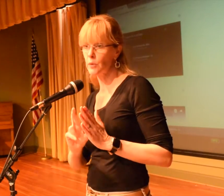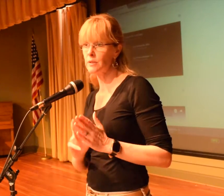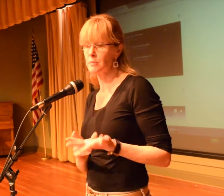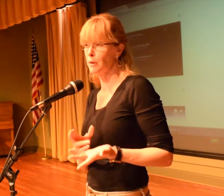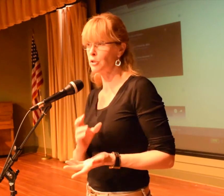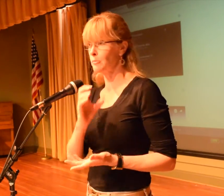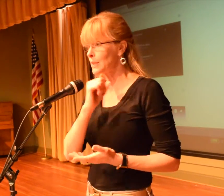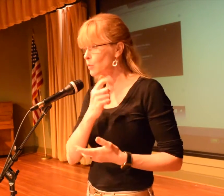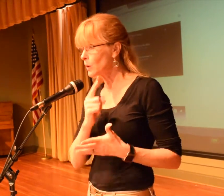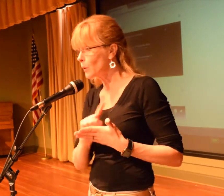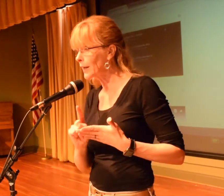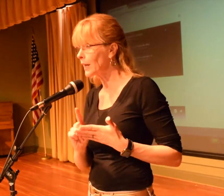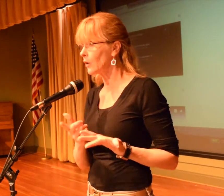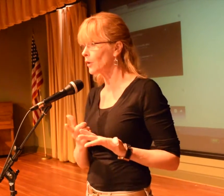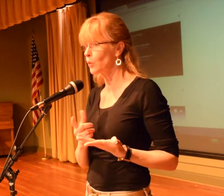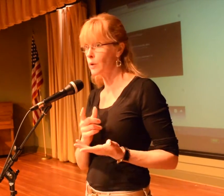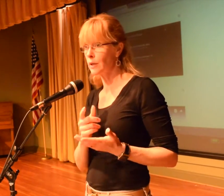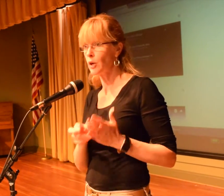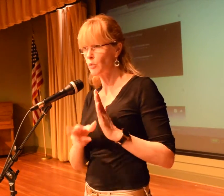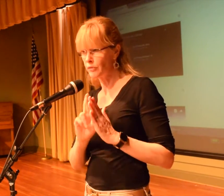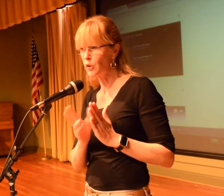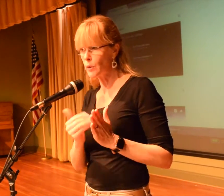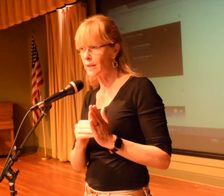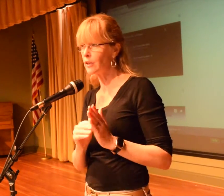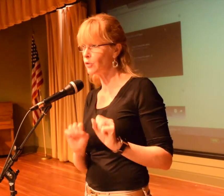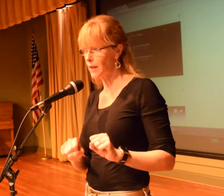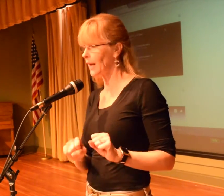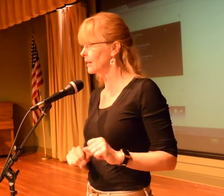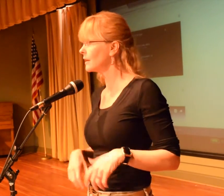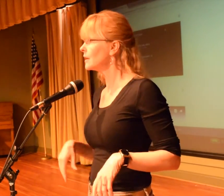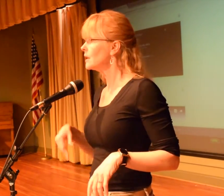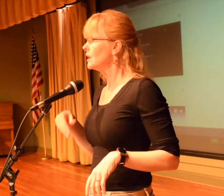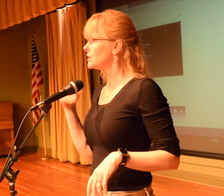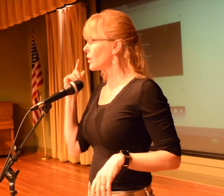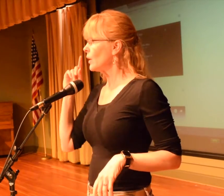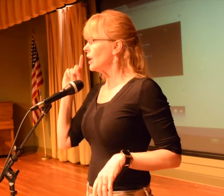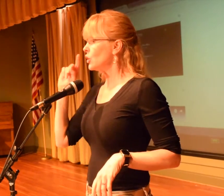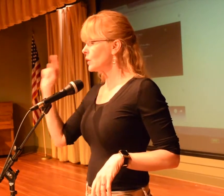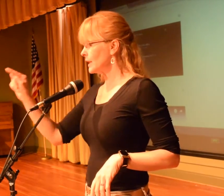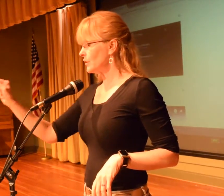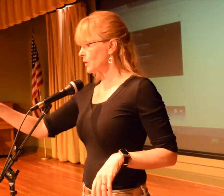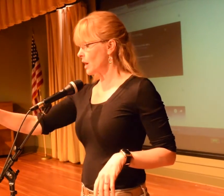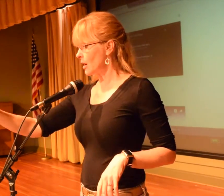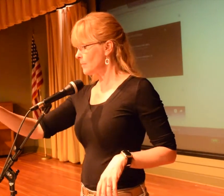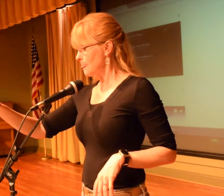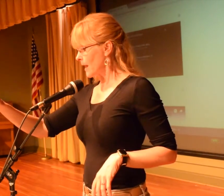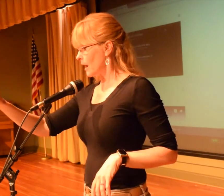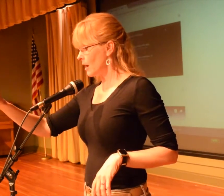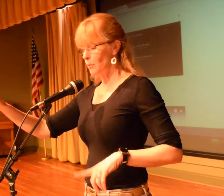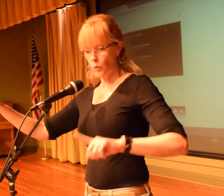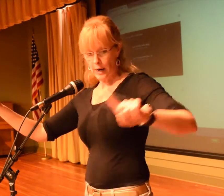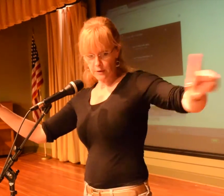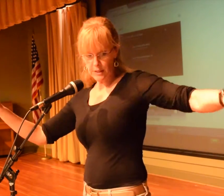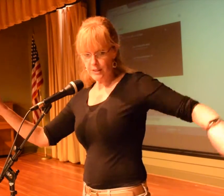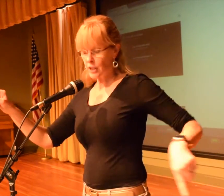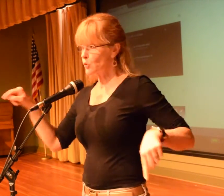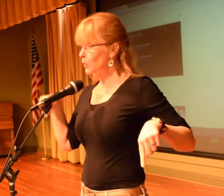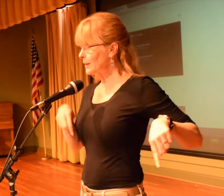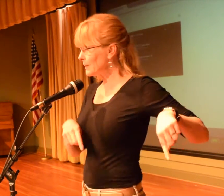it. Suppose you missed 1 week or you want to review again, you can. So you can either come right on the stage with